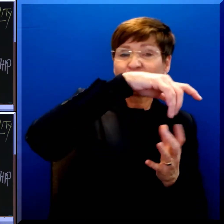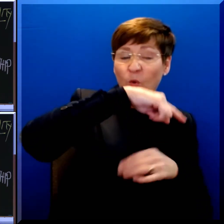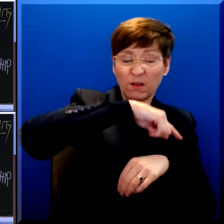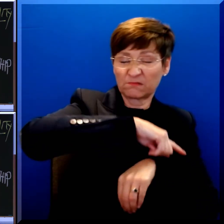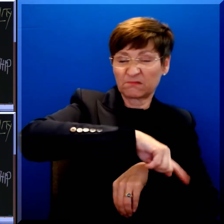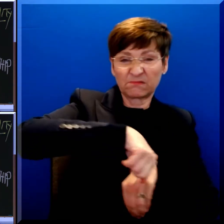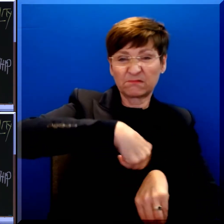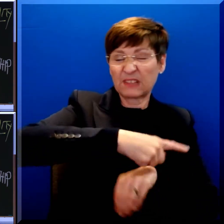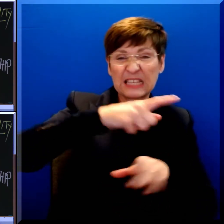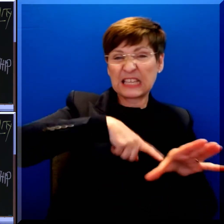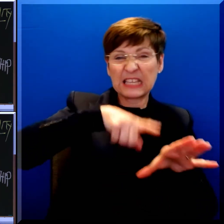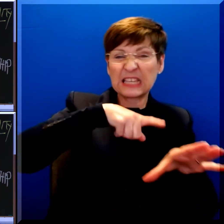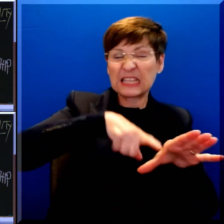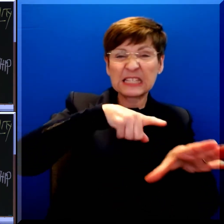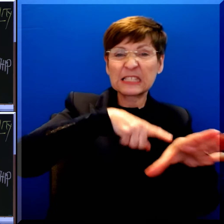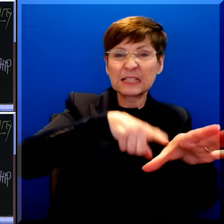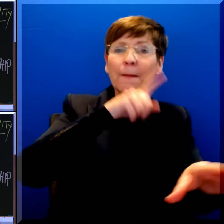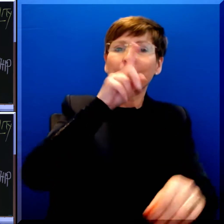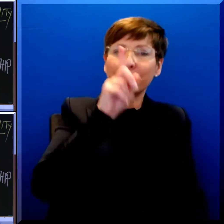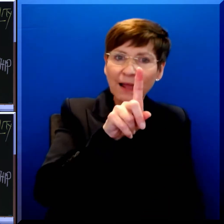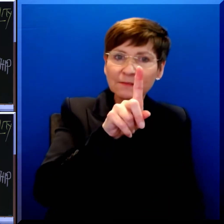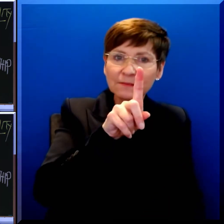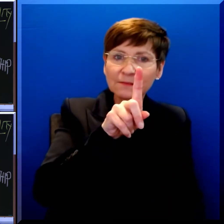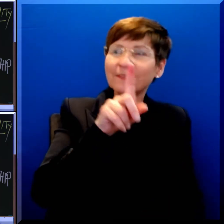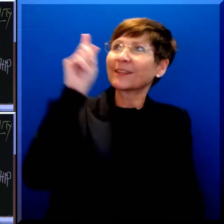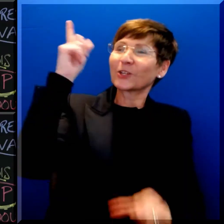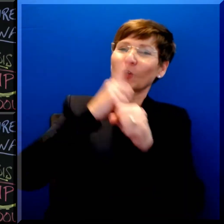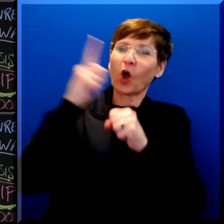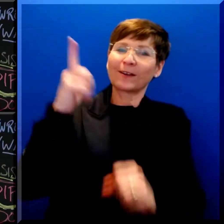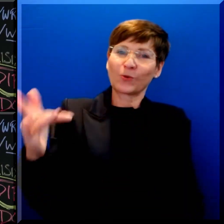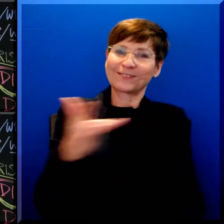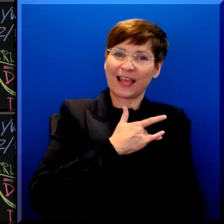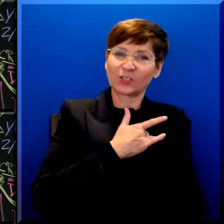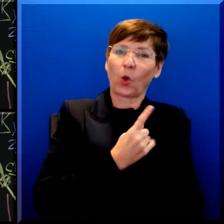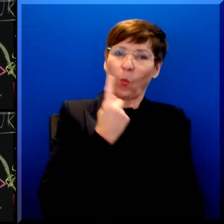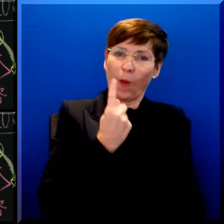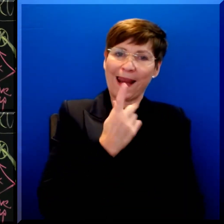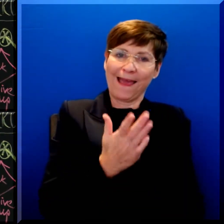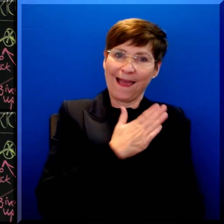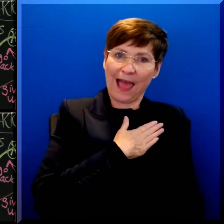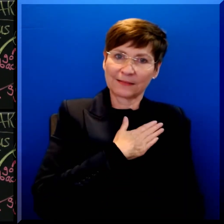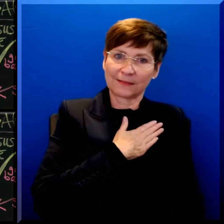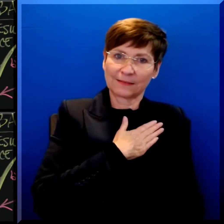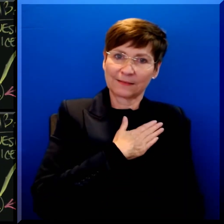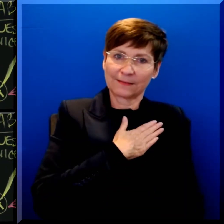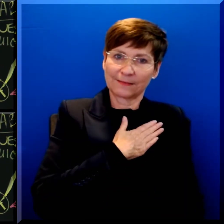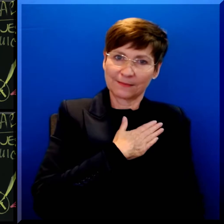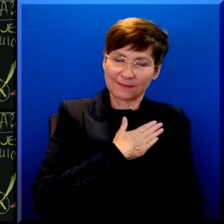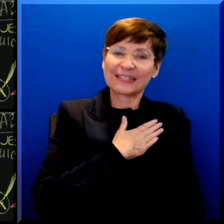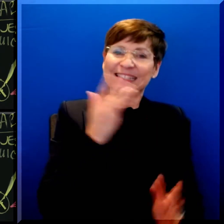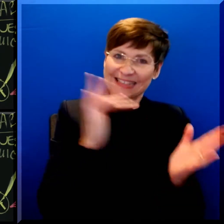hopeless, but as God changes one heart at a time, one church at a time, one neighborhood at a time, one city at a